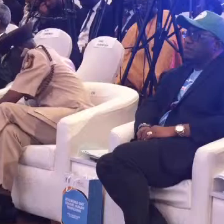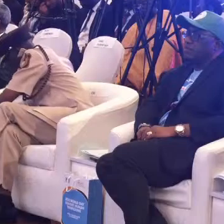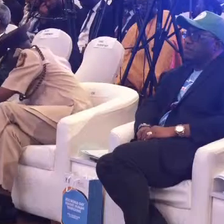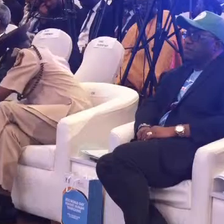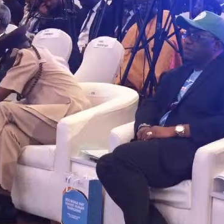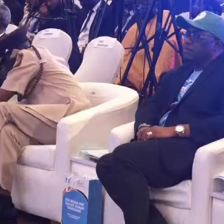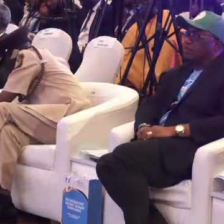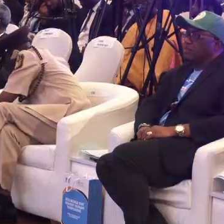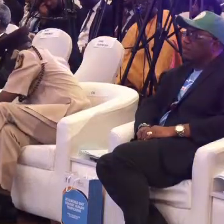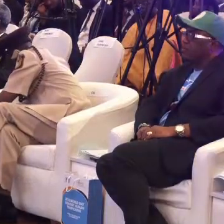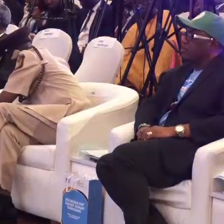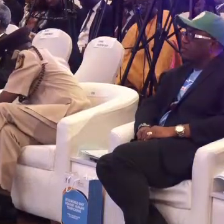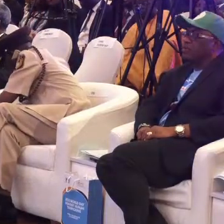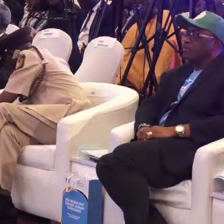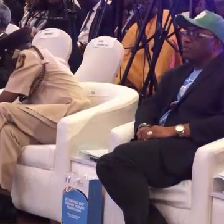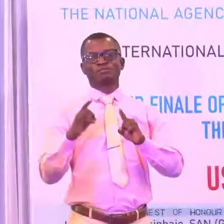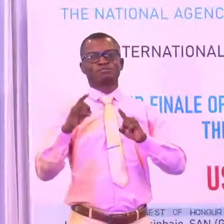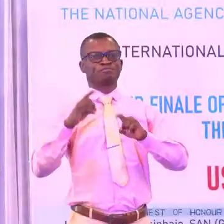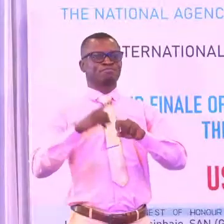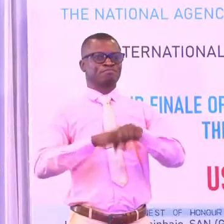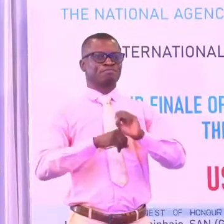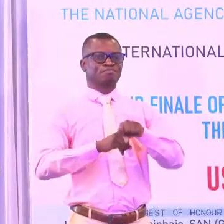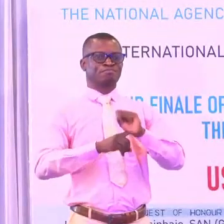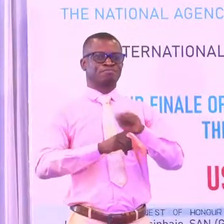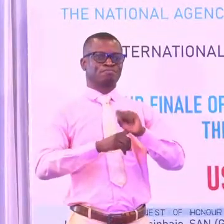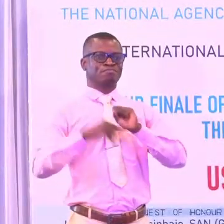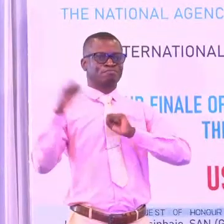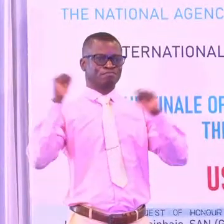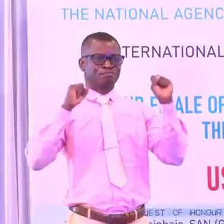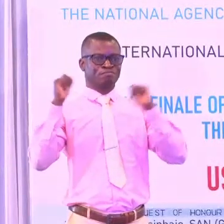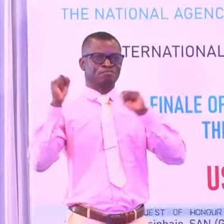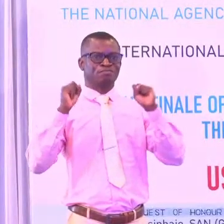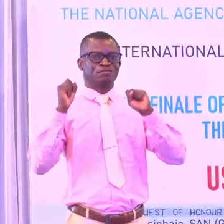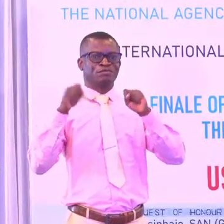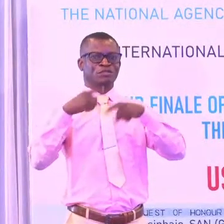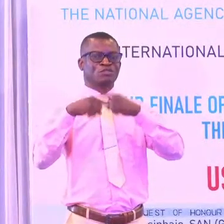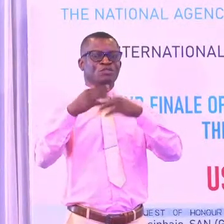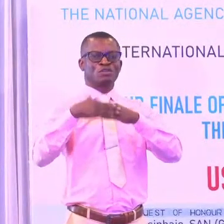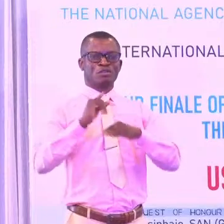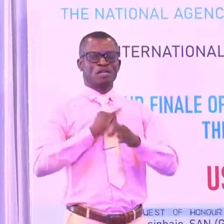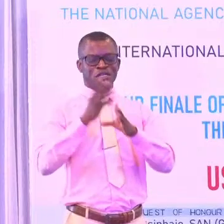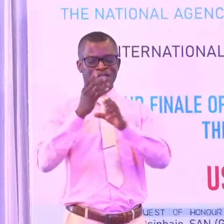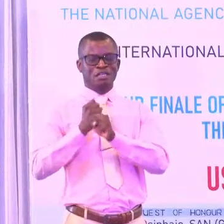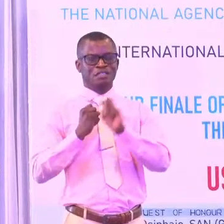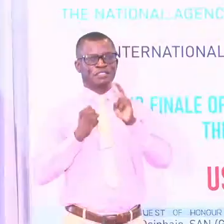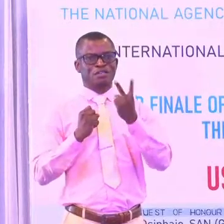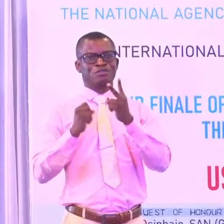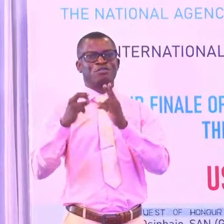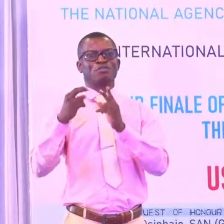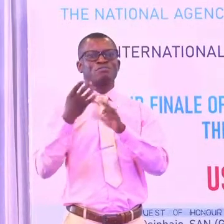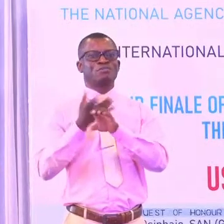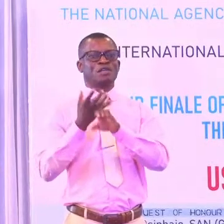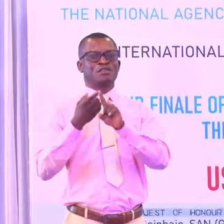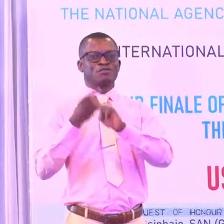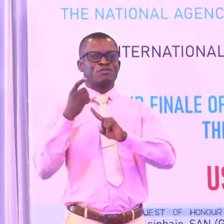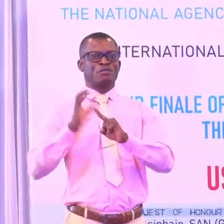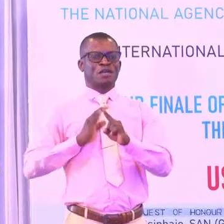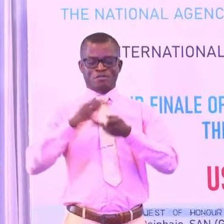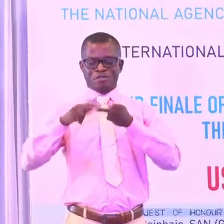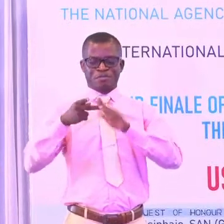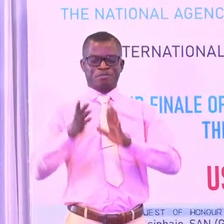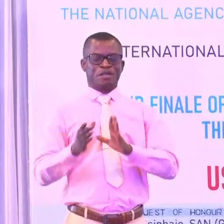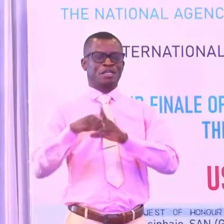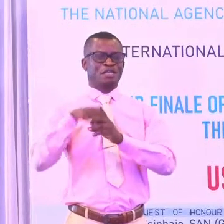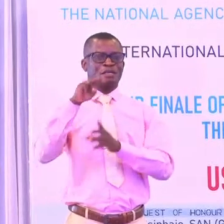While the novelty football match was going on, I received the second request from our partner in the Republic of Mali,